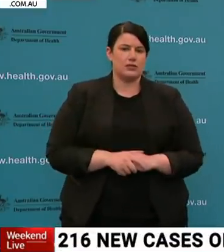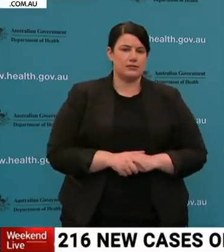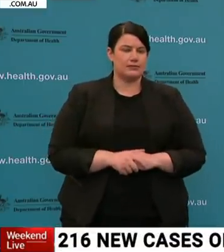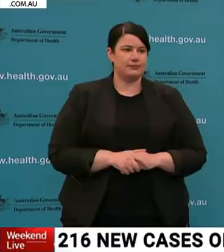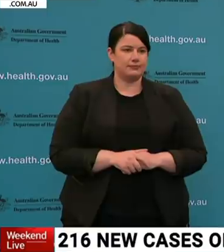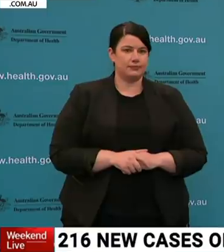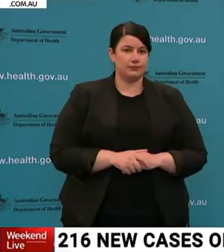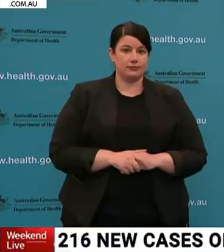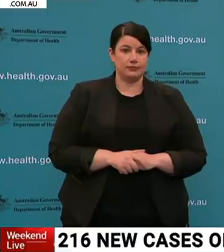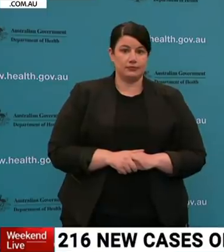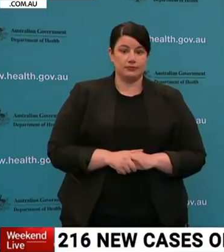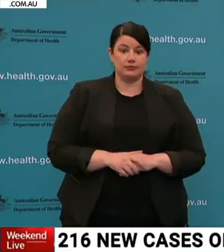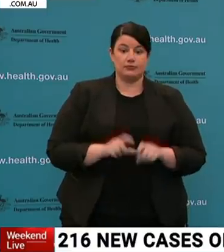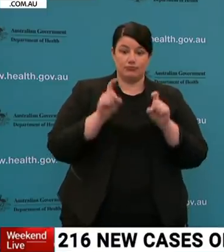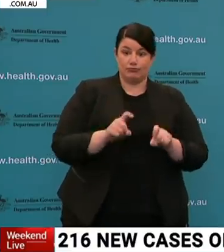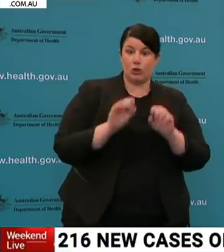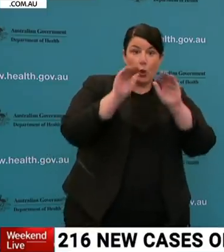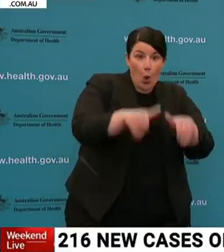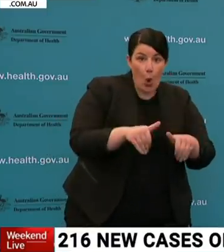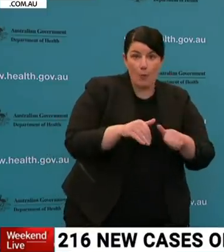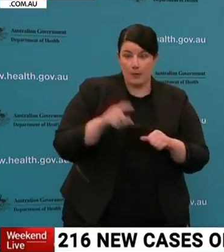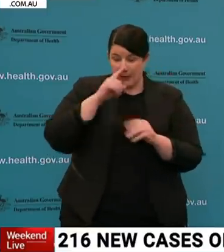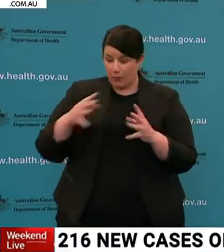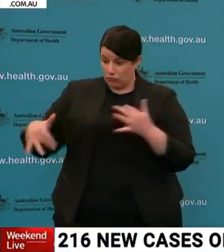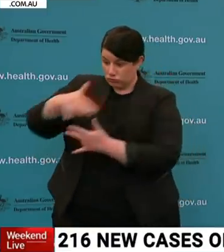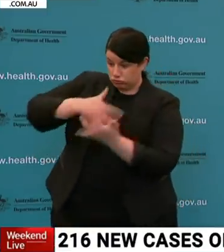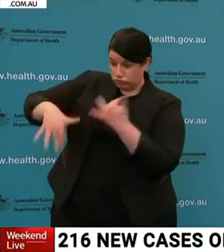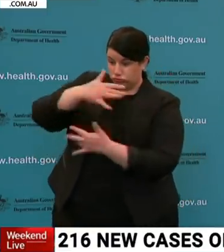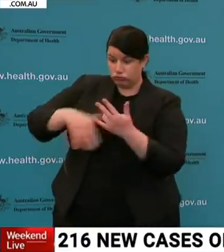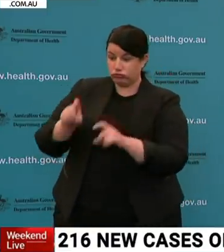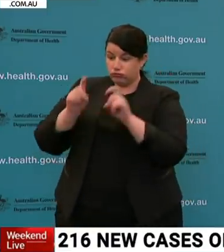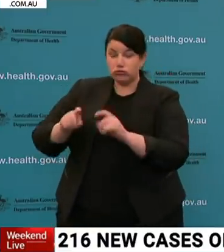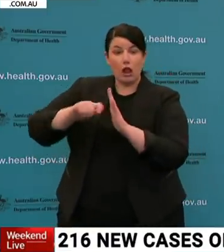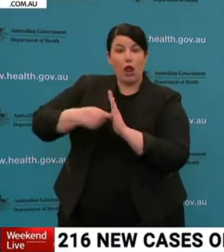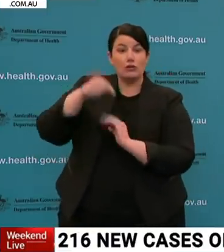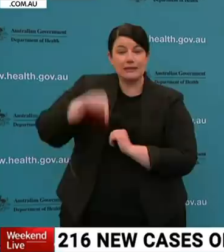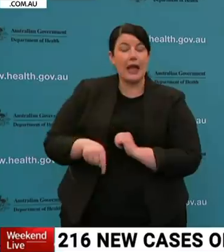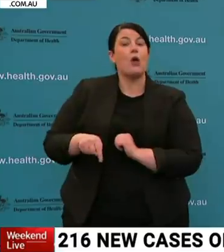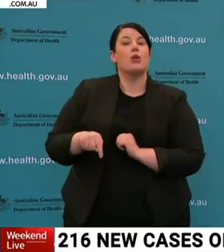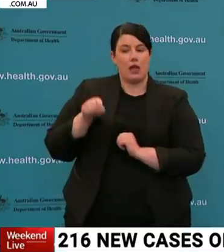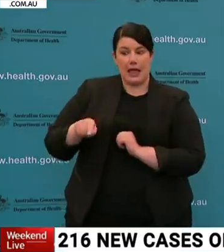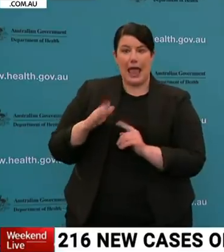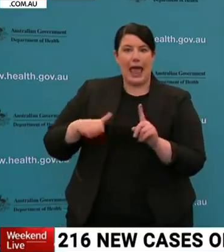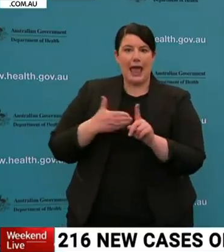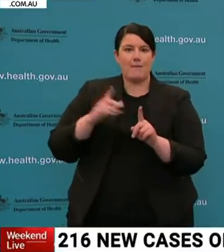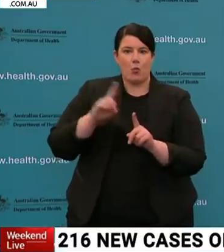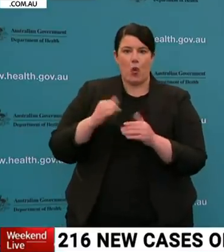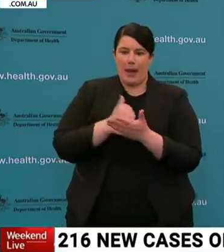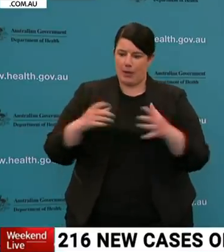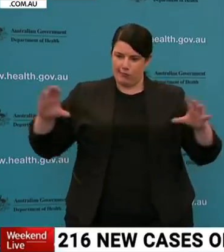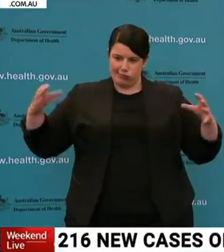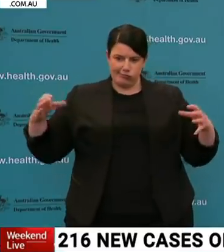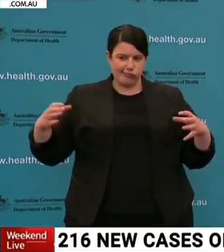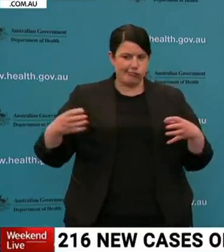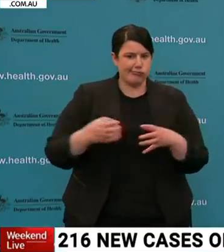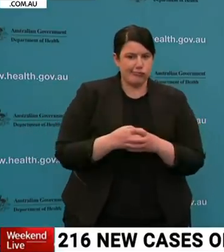The restriction in mixing, the restriction in people gathering, the stage 3 restrictions themselves are intended to decrease the numbers. And what